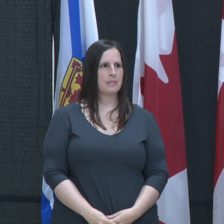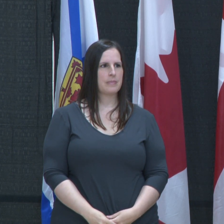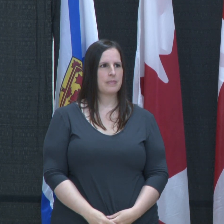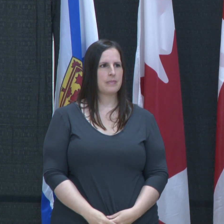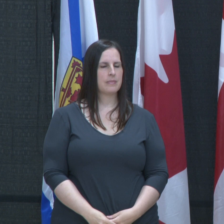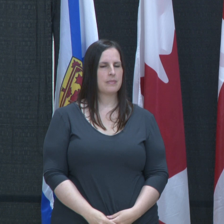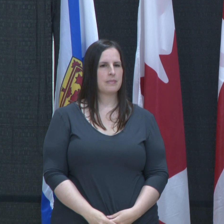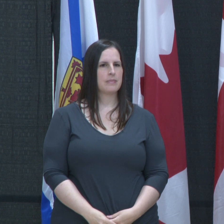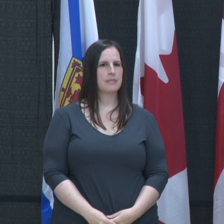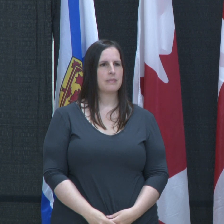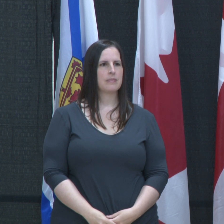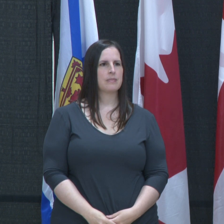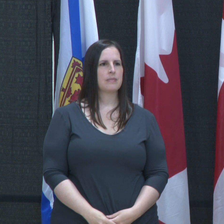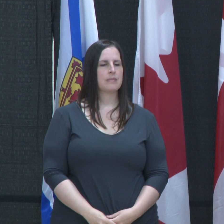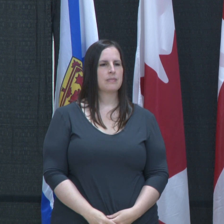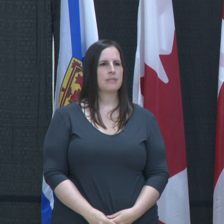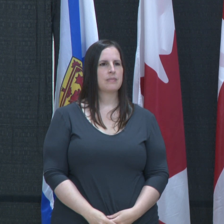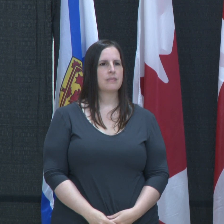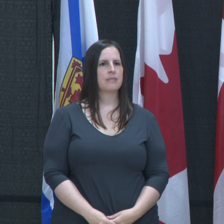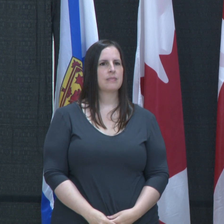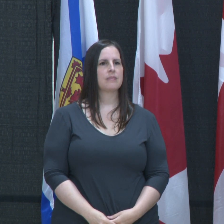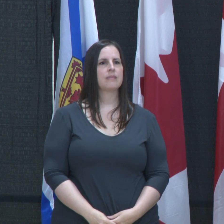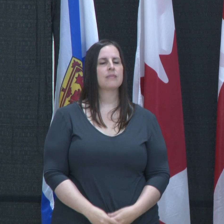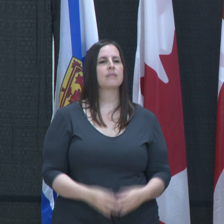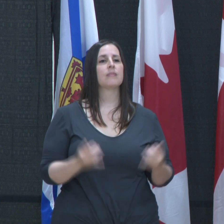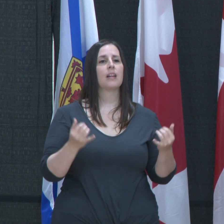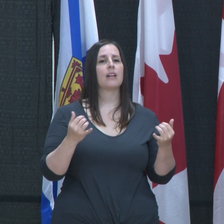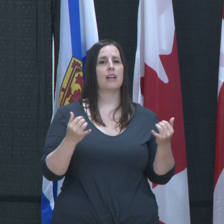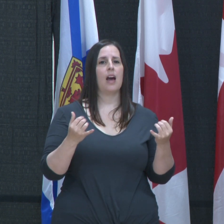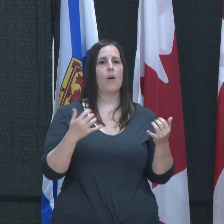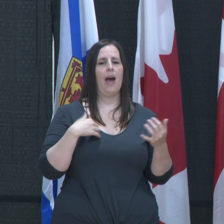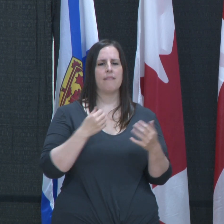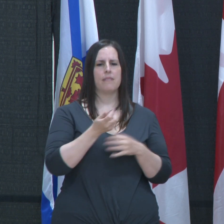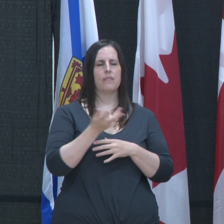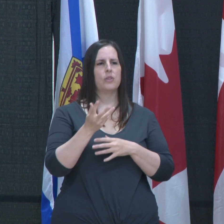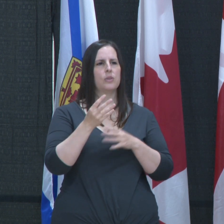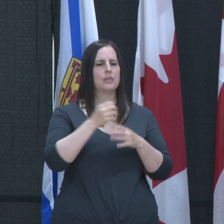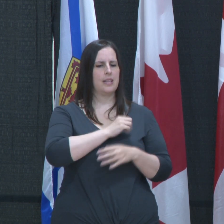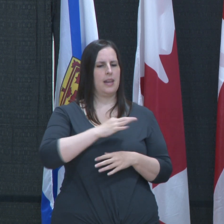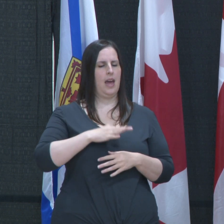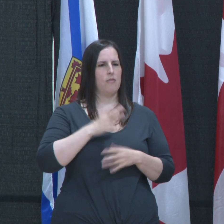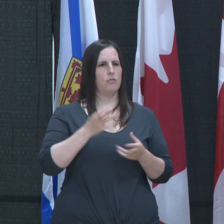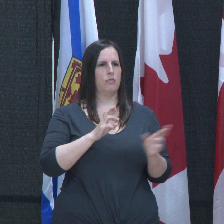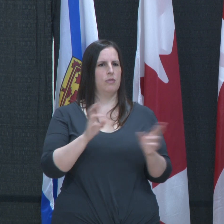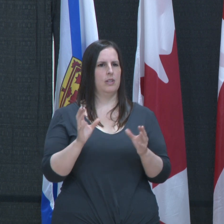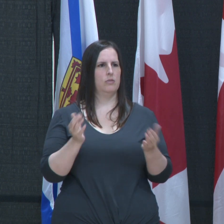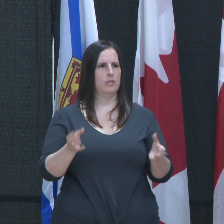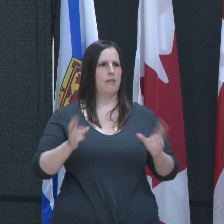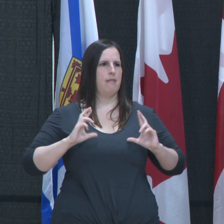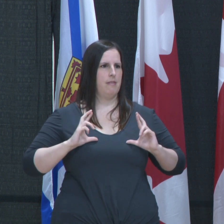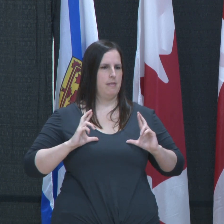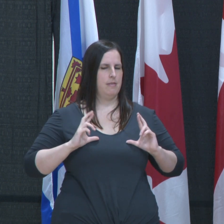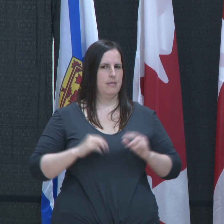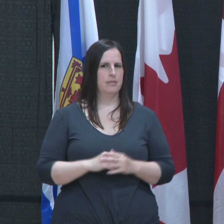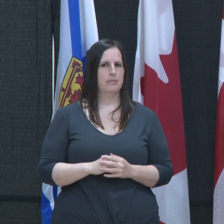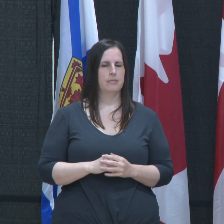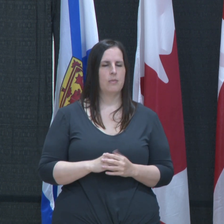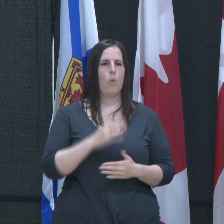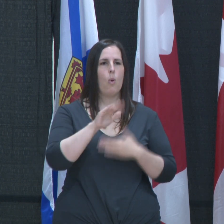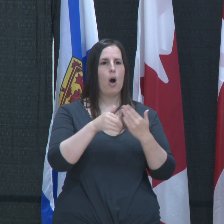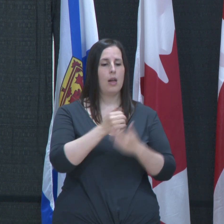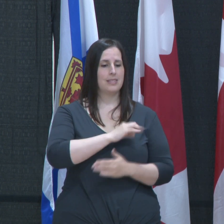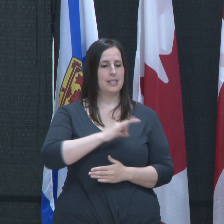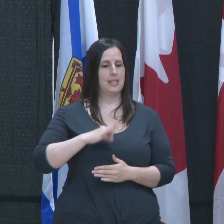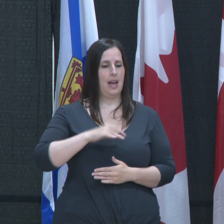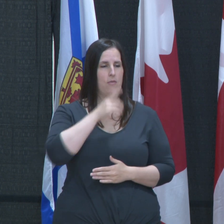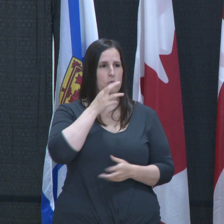At this time of year, we say goodbye to retiring staff who are members of our campus family. I'd like to recognize all of our retiring staff and